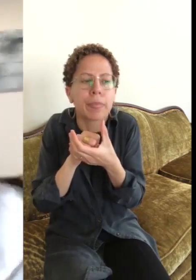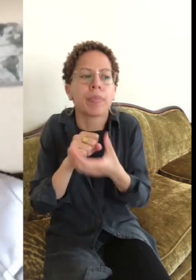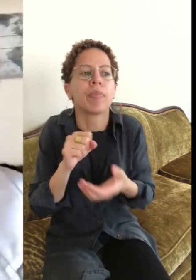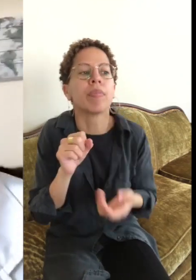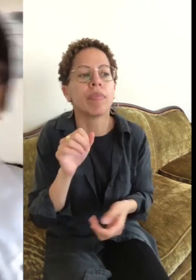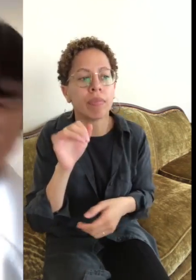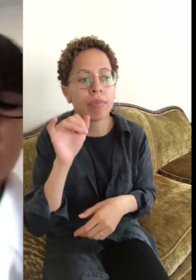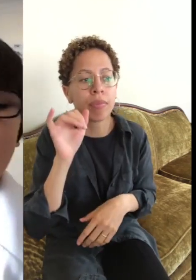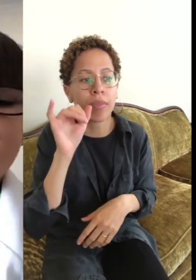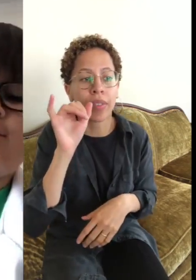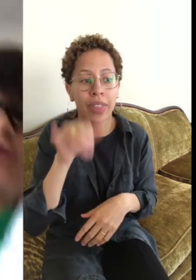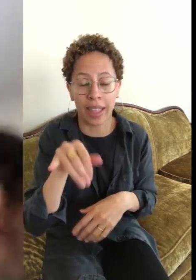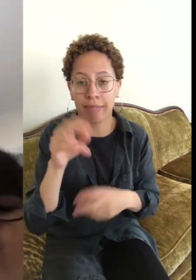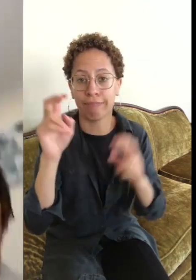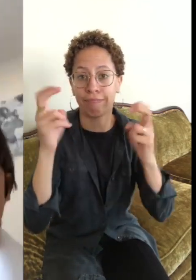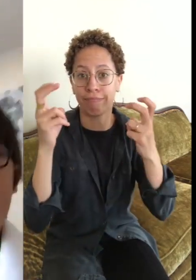a